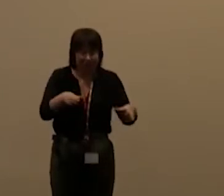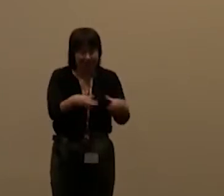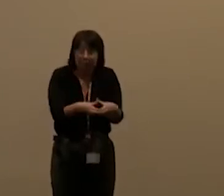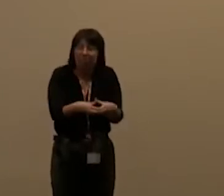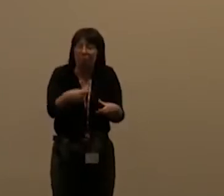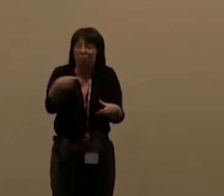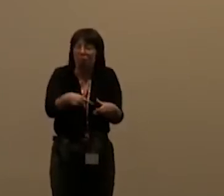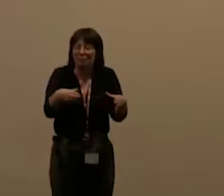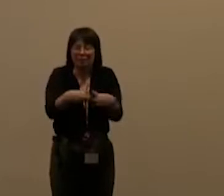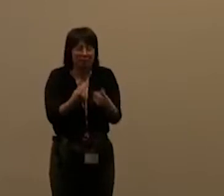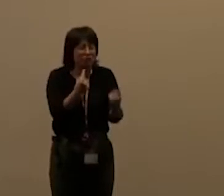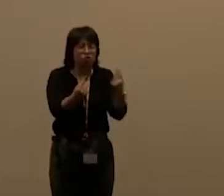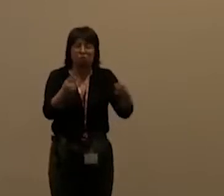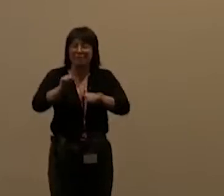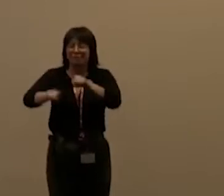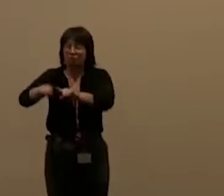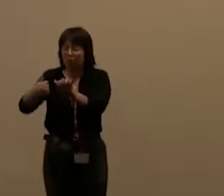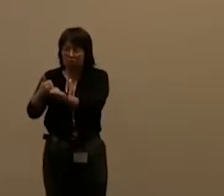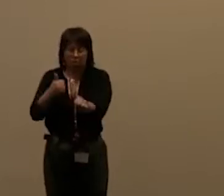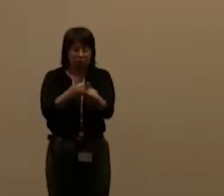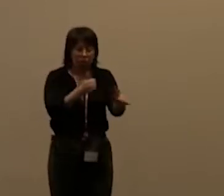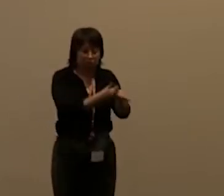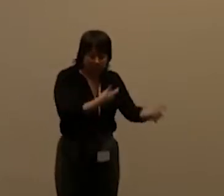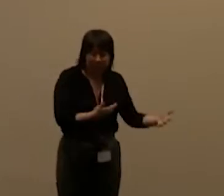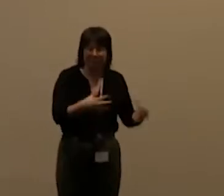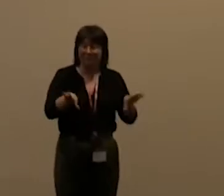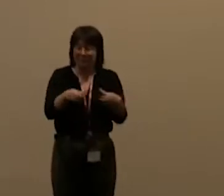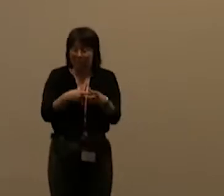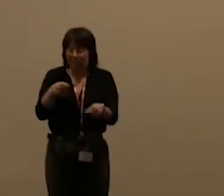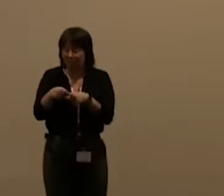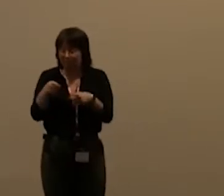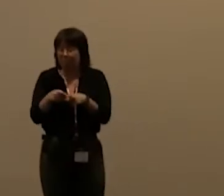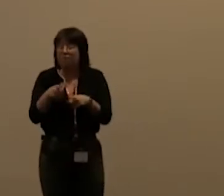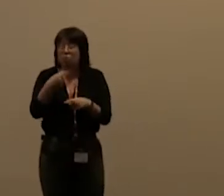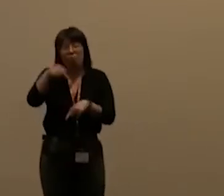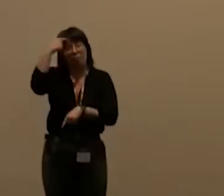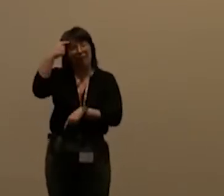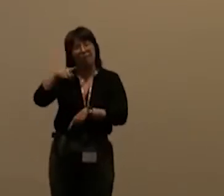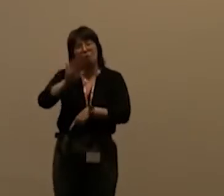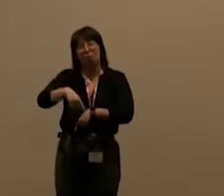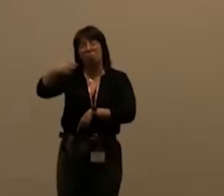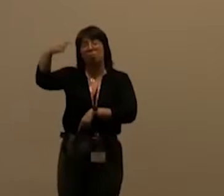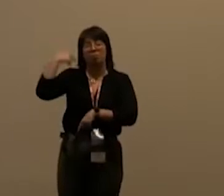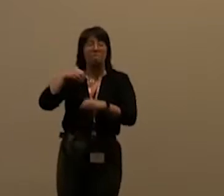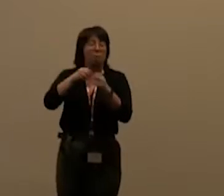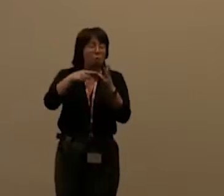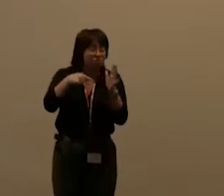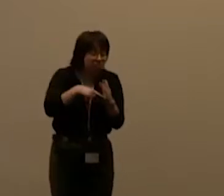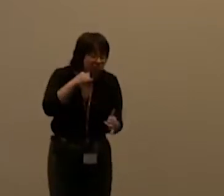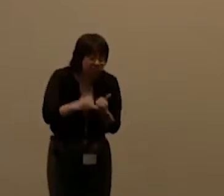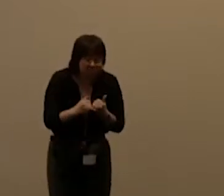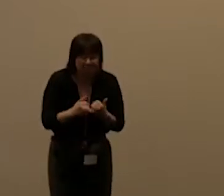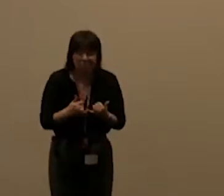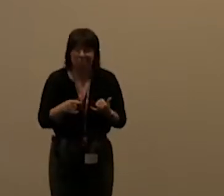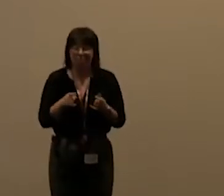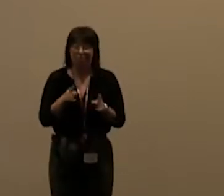team for each of your organizations, right? So with these Teams applications, if you think of it from like maybe a bots